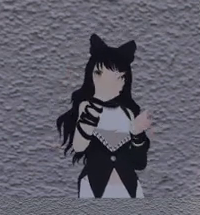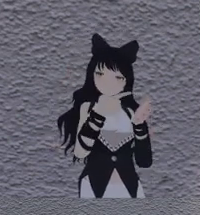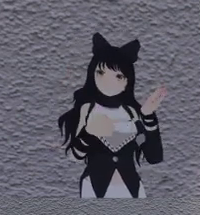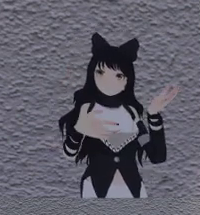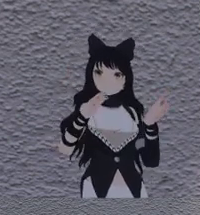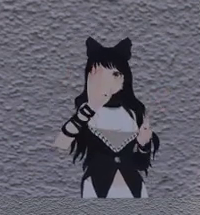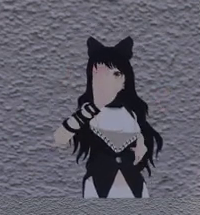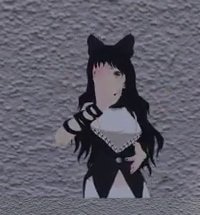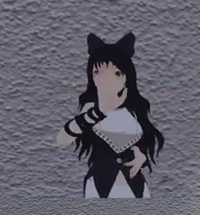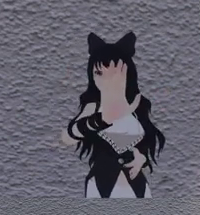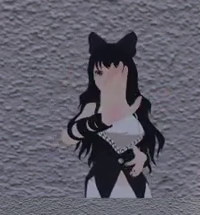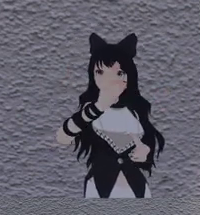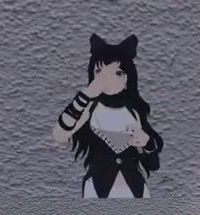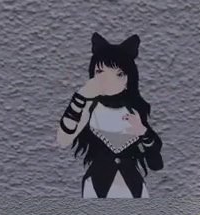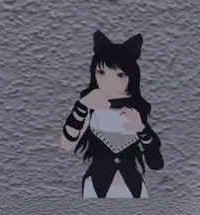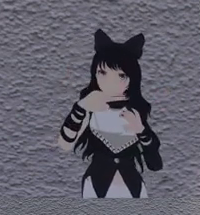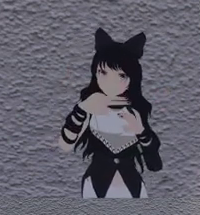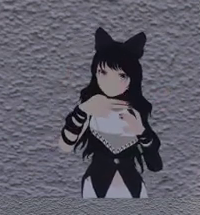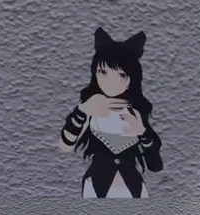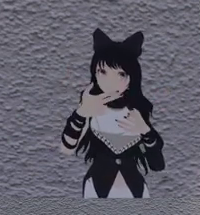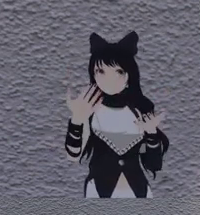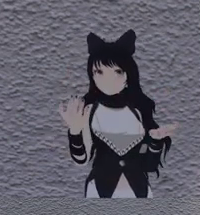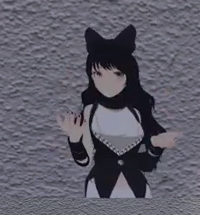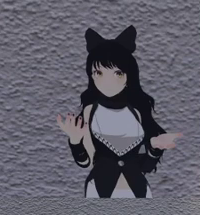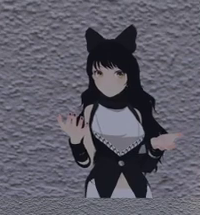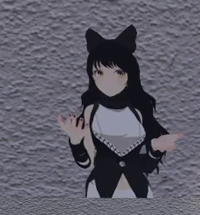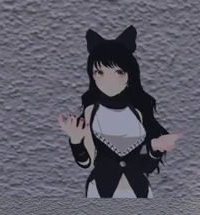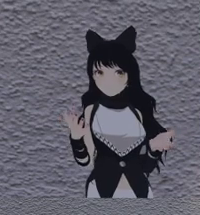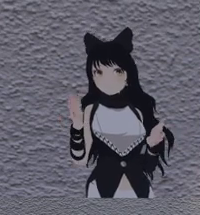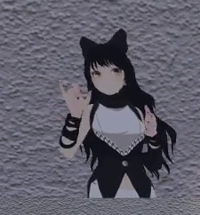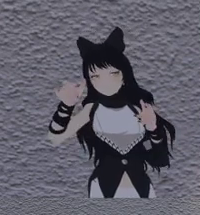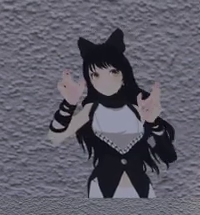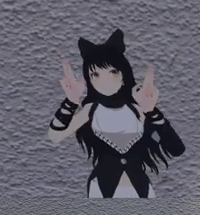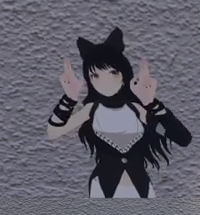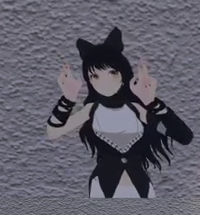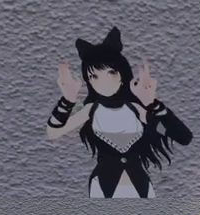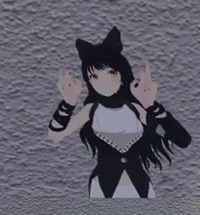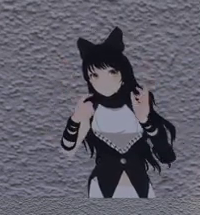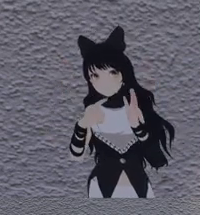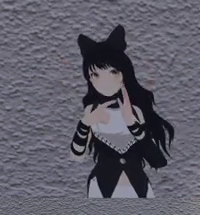I'll show you my name. Or what's your name?